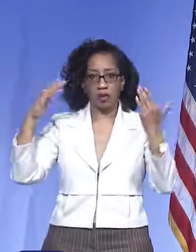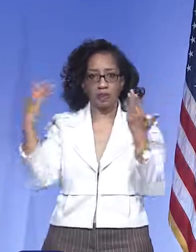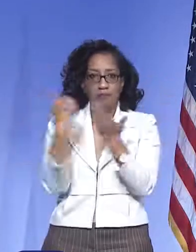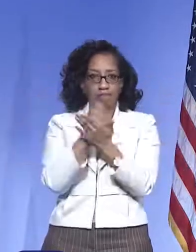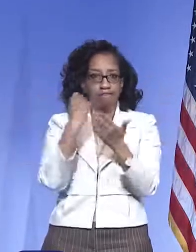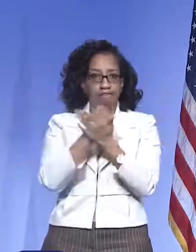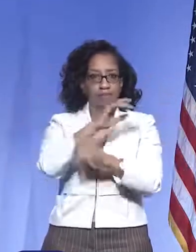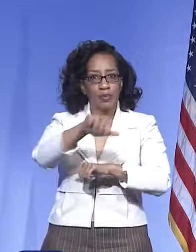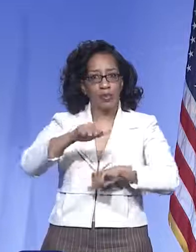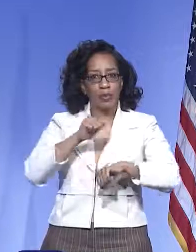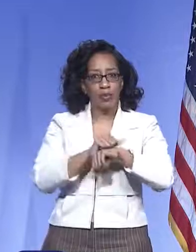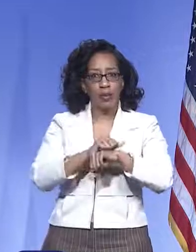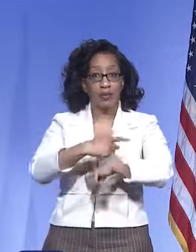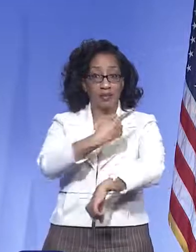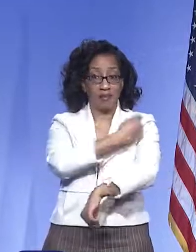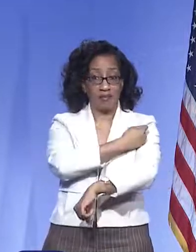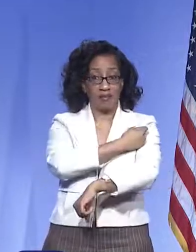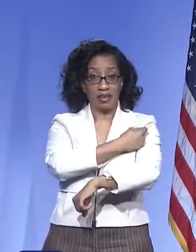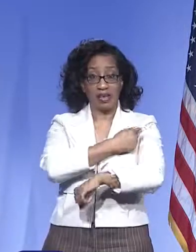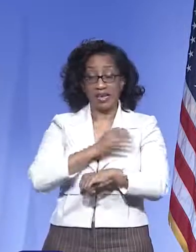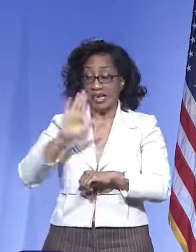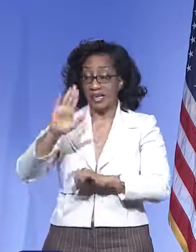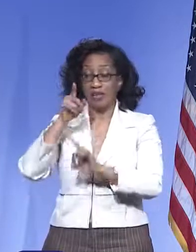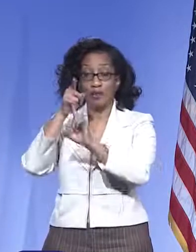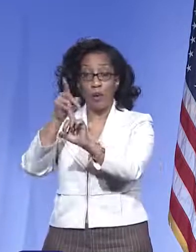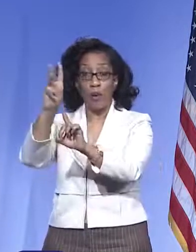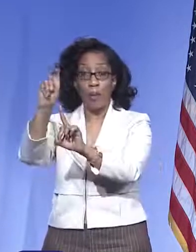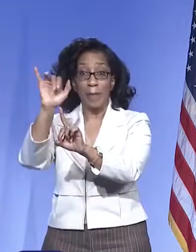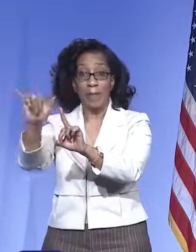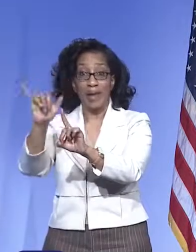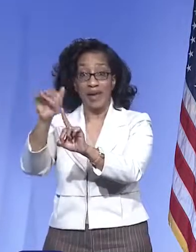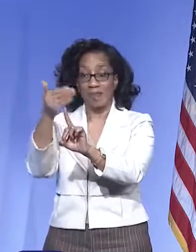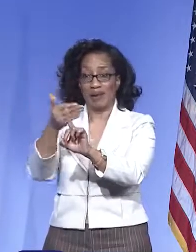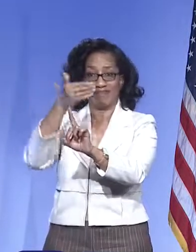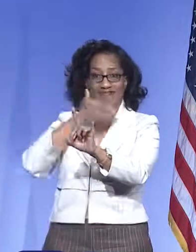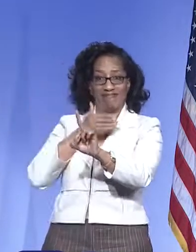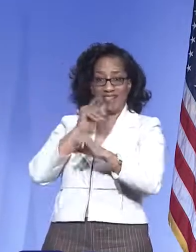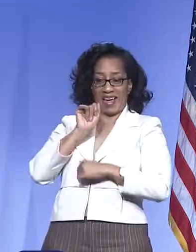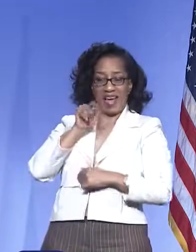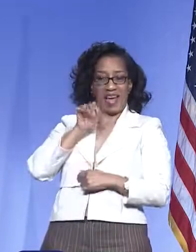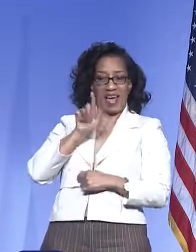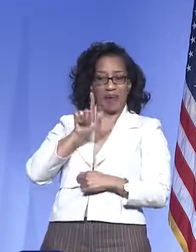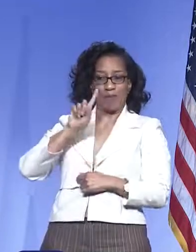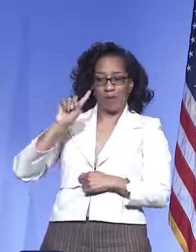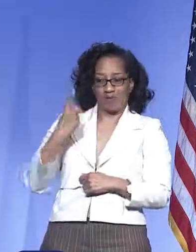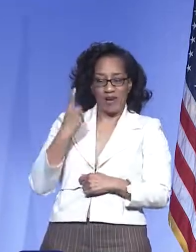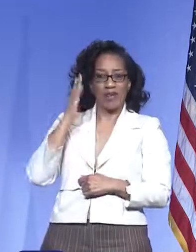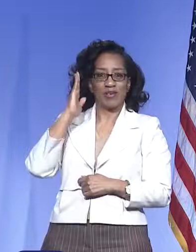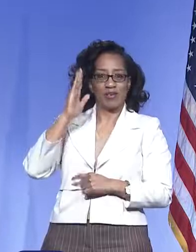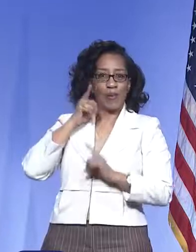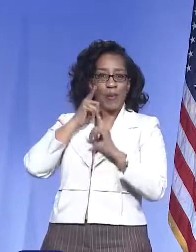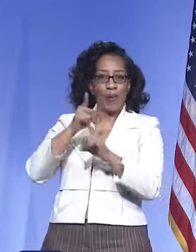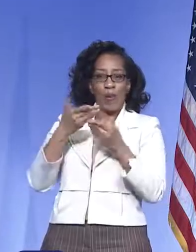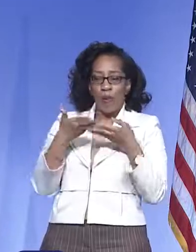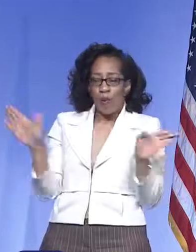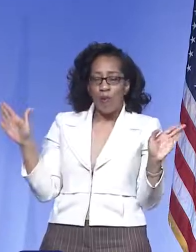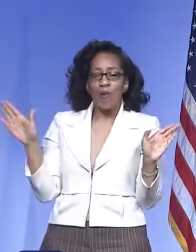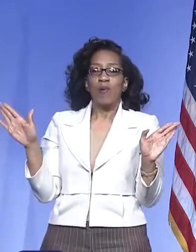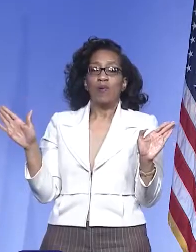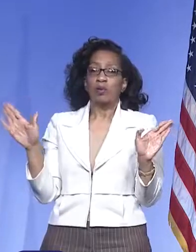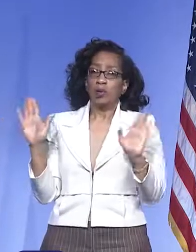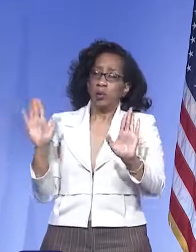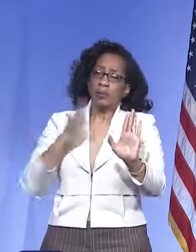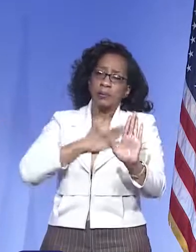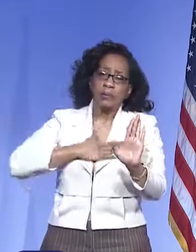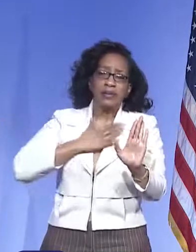appointment. We'll have done that about a month prior. So I'll ask for a little bit of patience. Again, our goal is